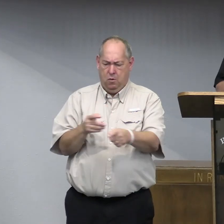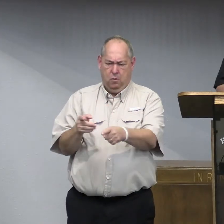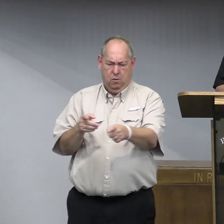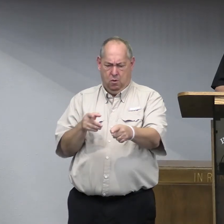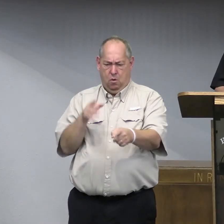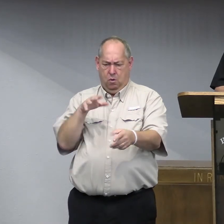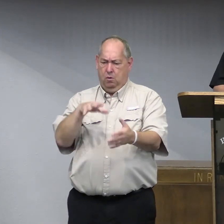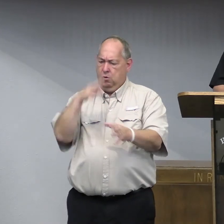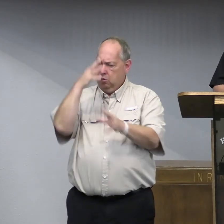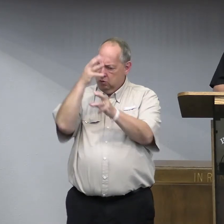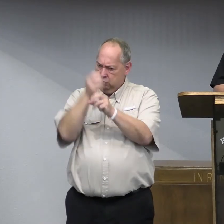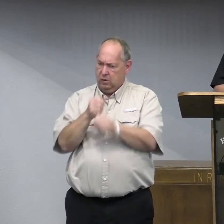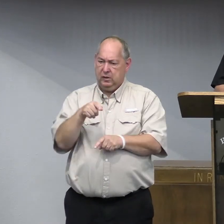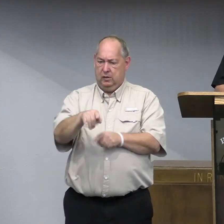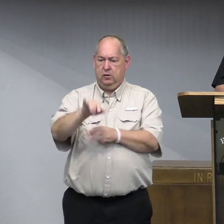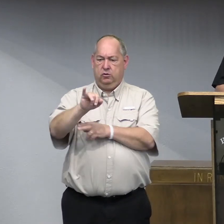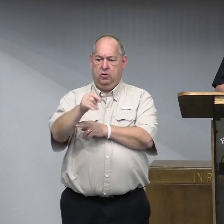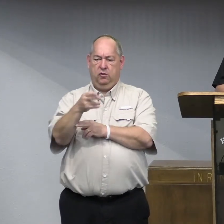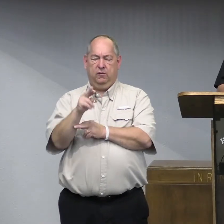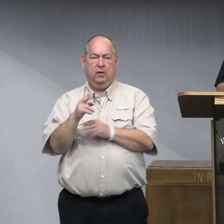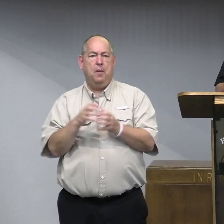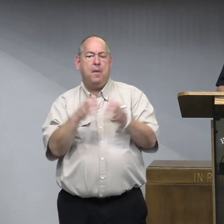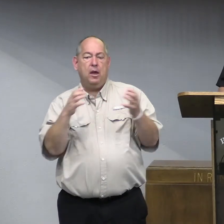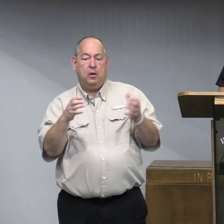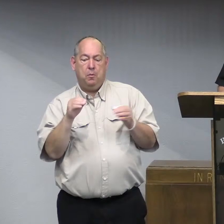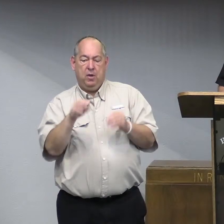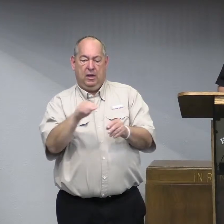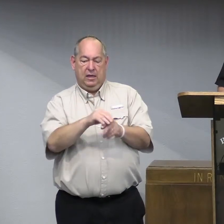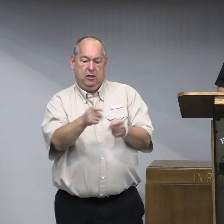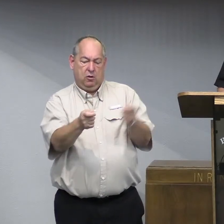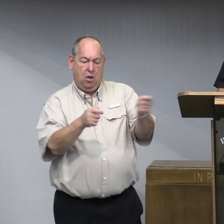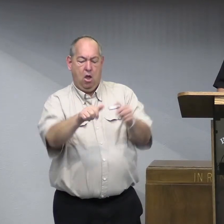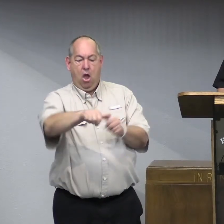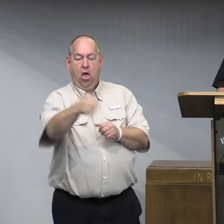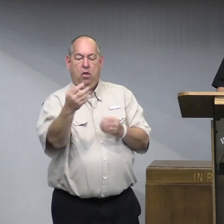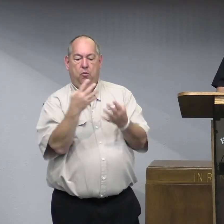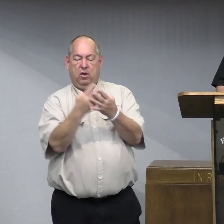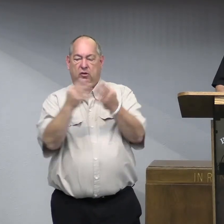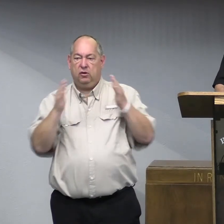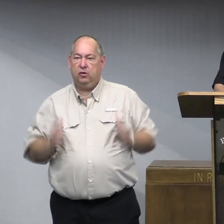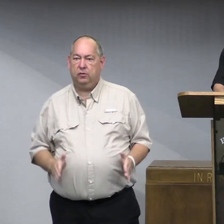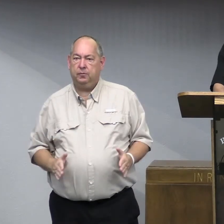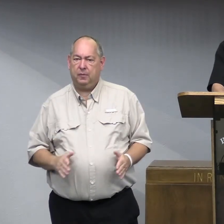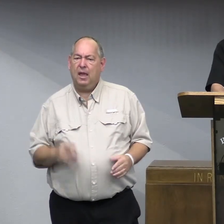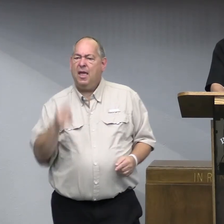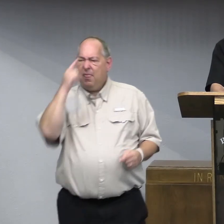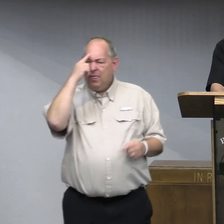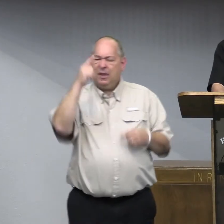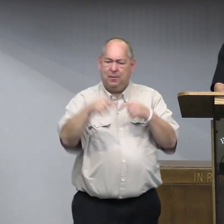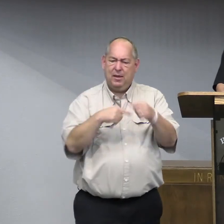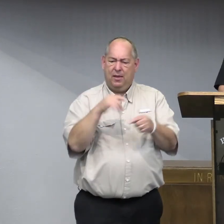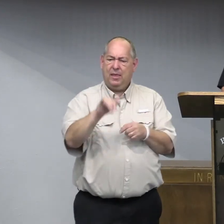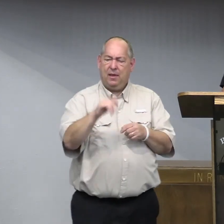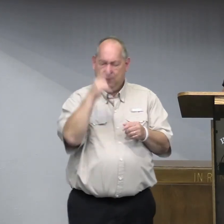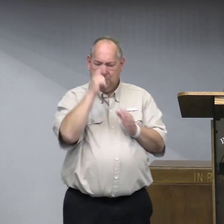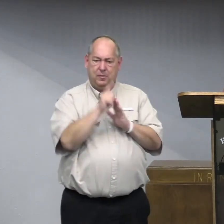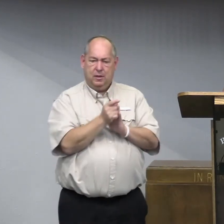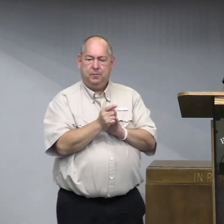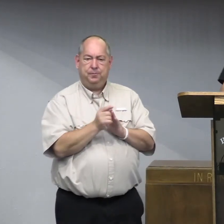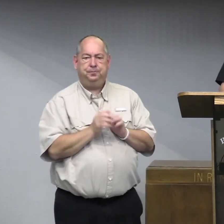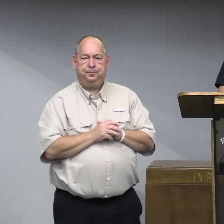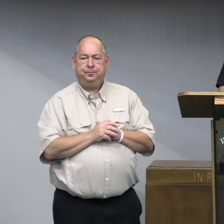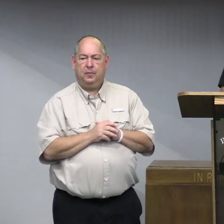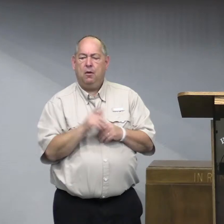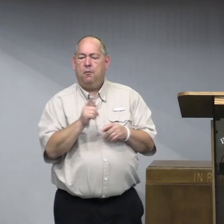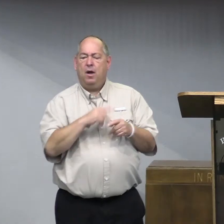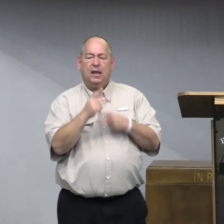Joseph so much that he puts him in charge of the other prisoners. Now, I want you to think about that for a moment.